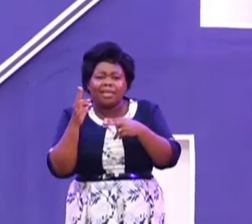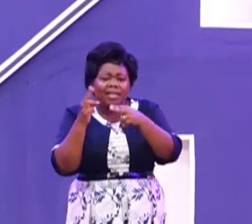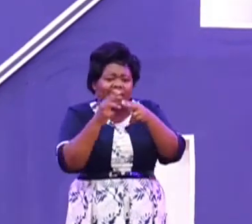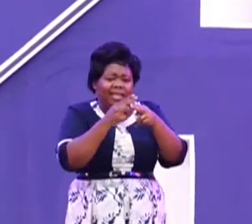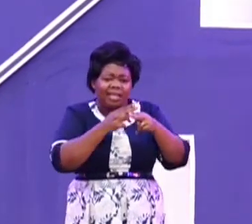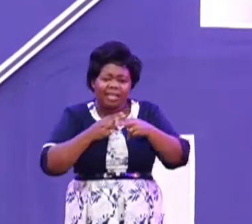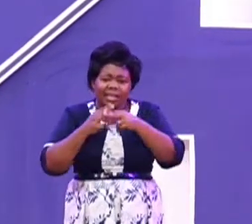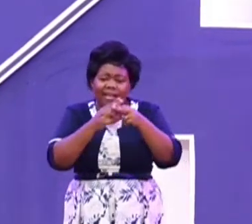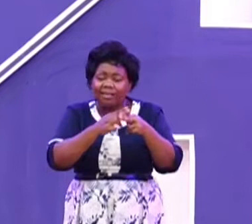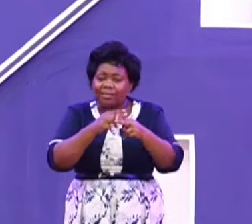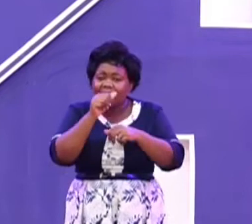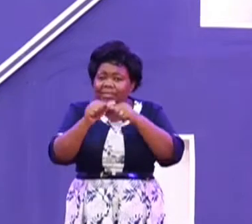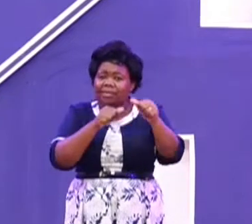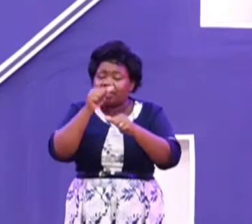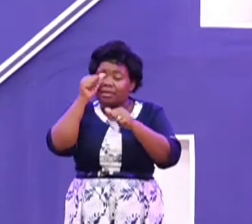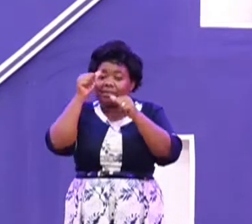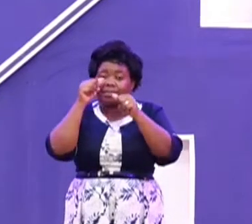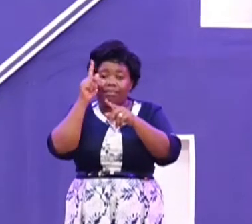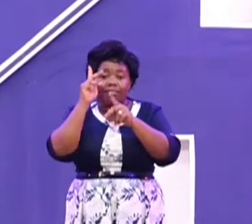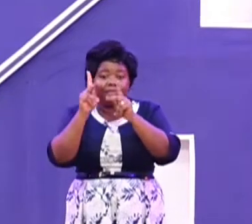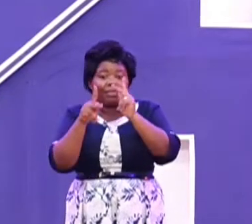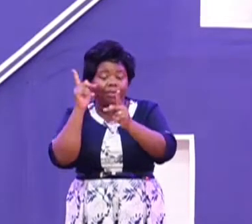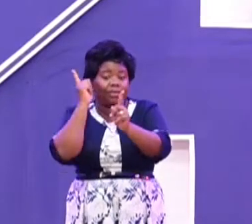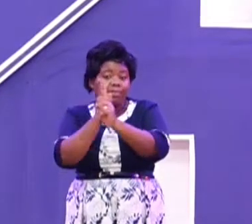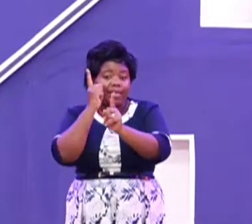with daily.